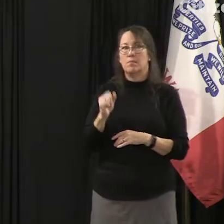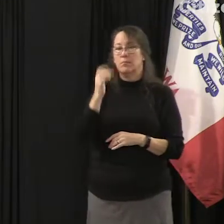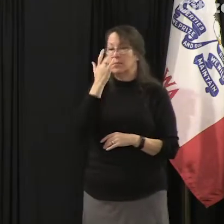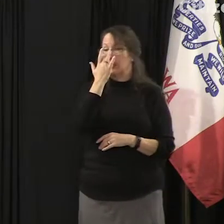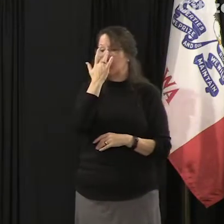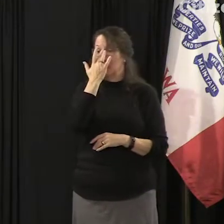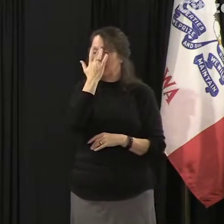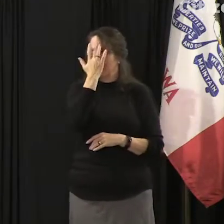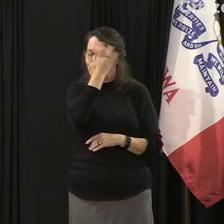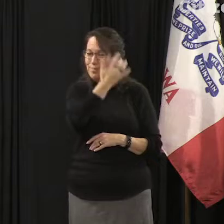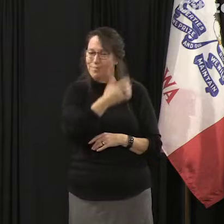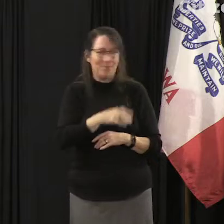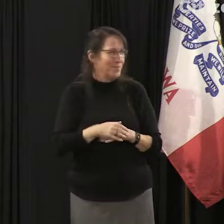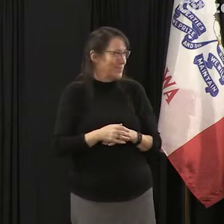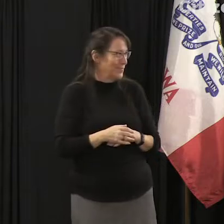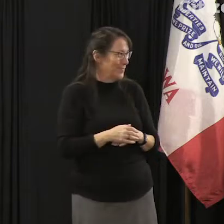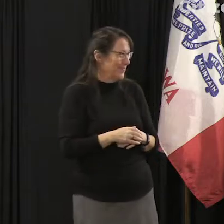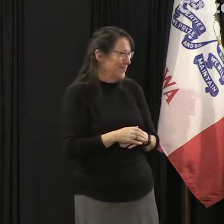Now